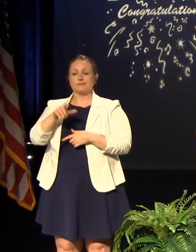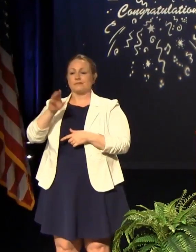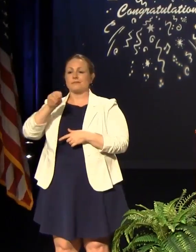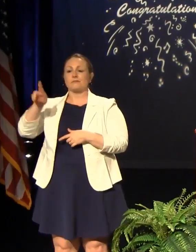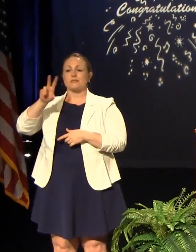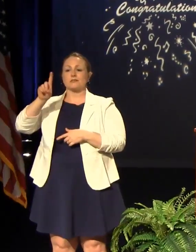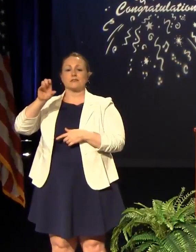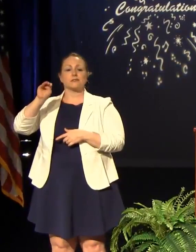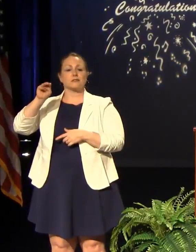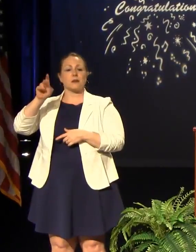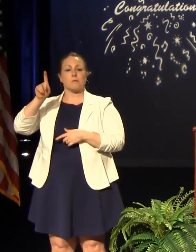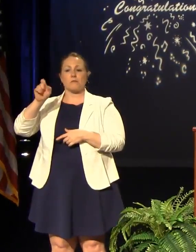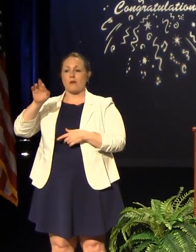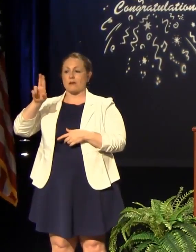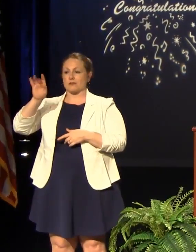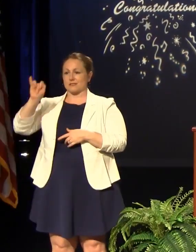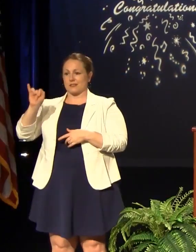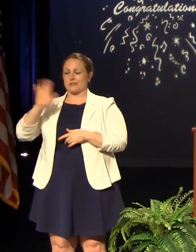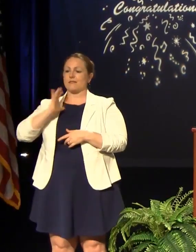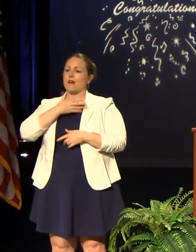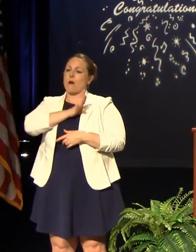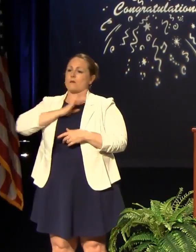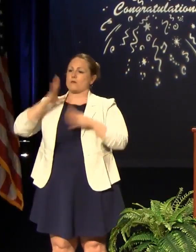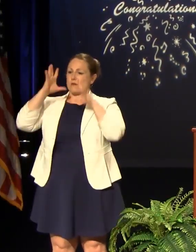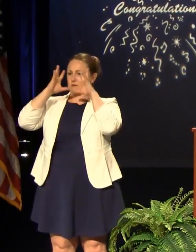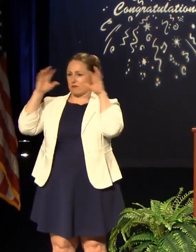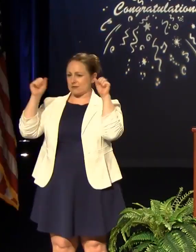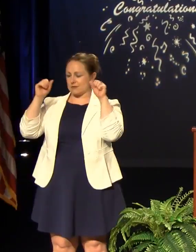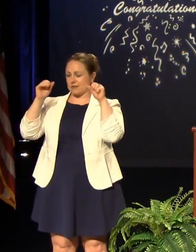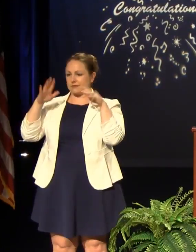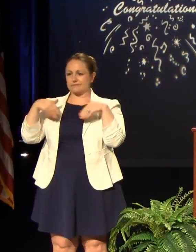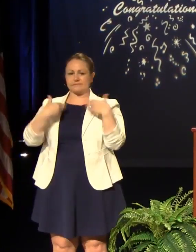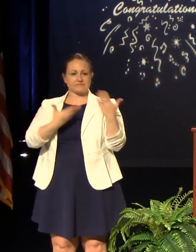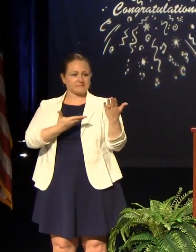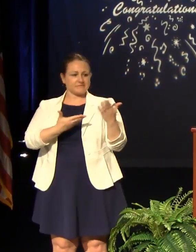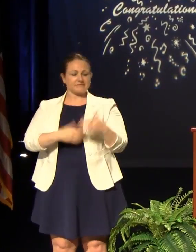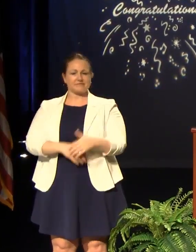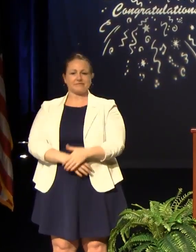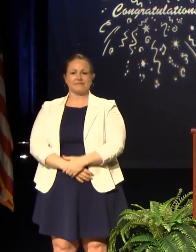Mr. Dombrowski, our board president, for a few words.